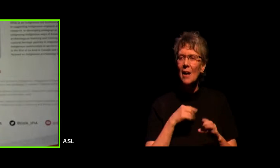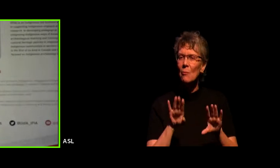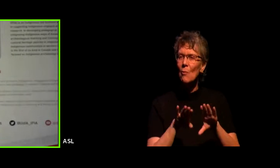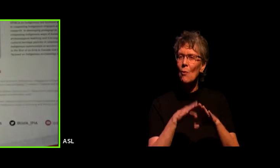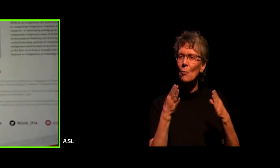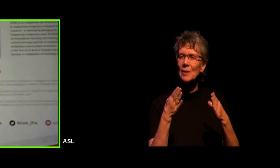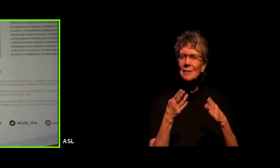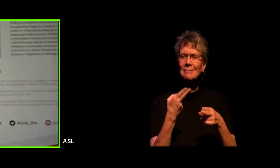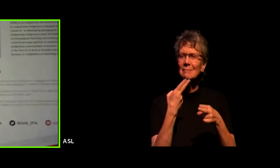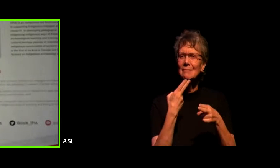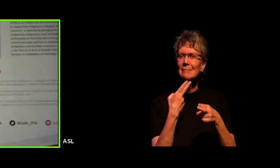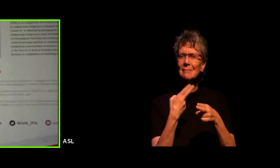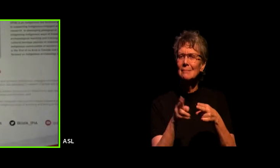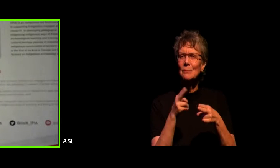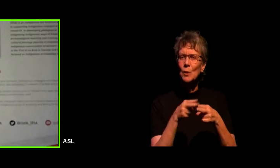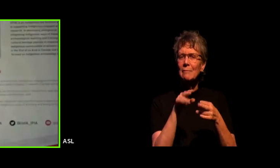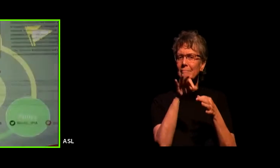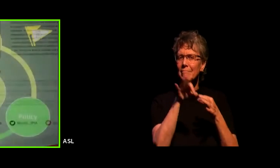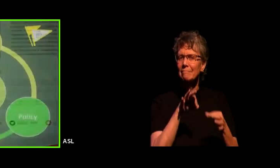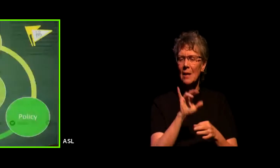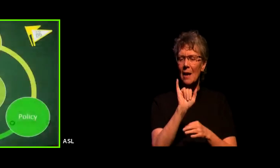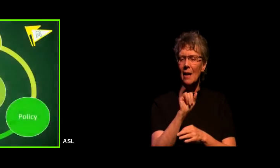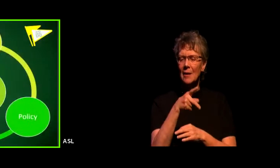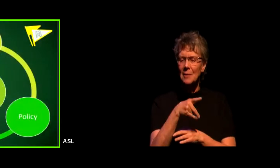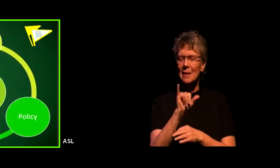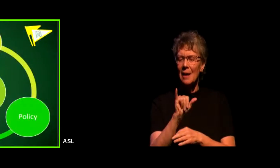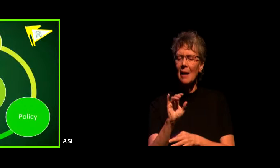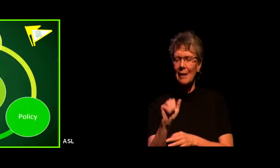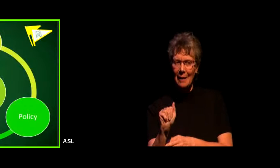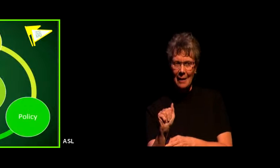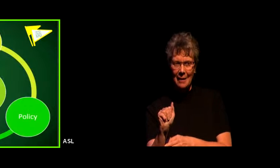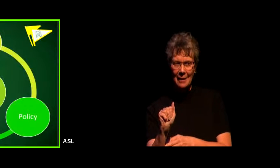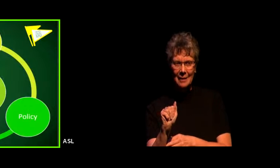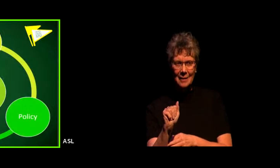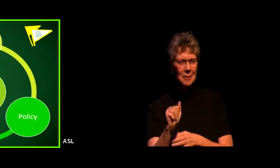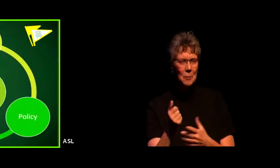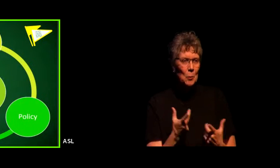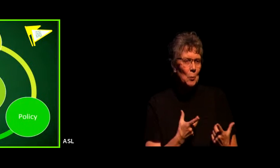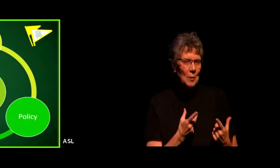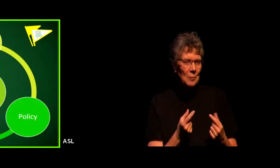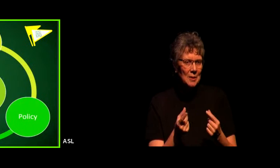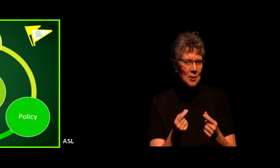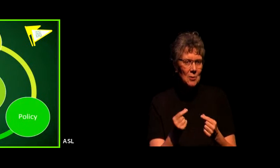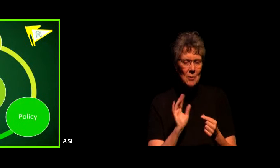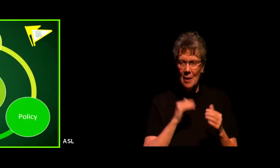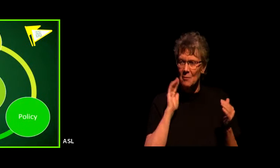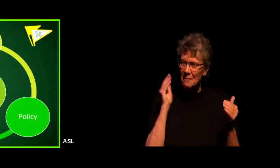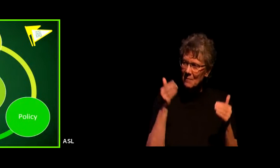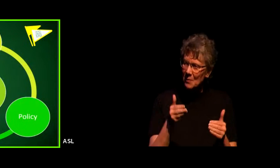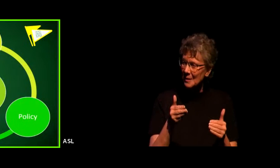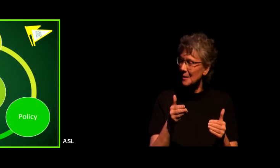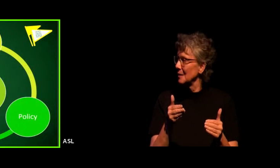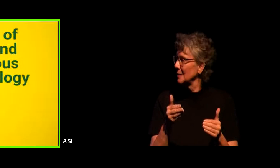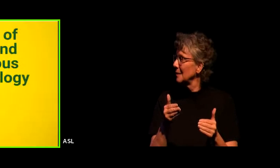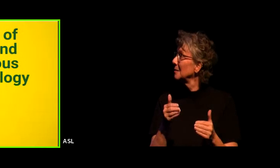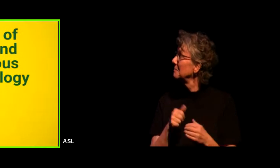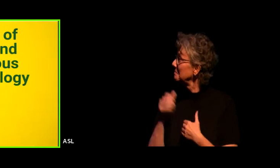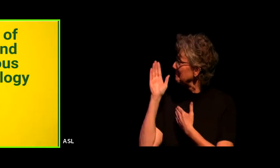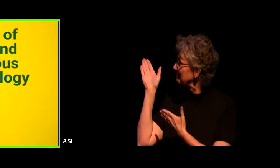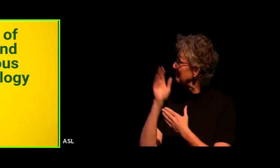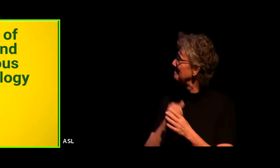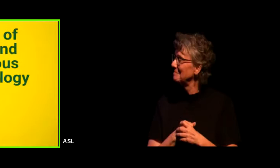briefly about the IPIA in terms of what it is that we do, what our kind of focus is. Oh, there we go. Here we go. Yes, a